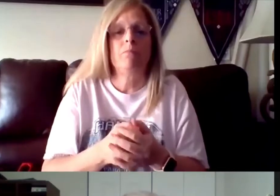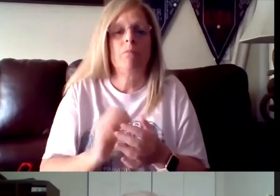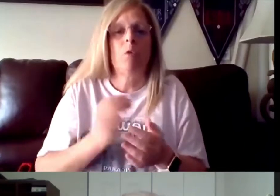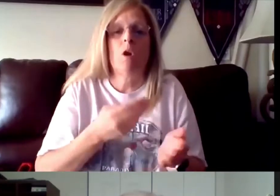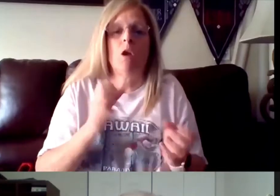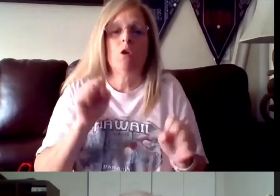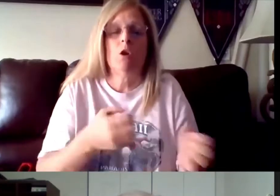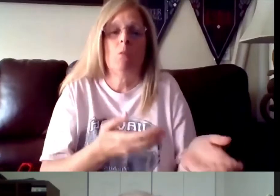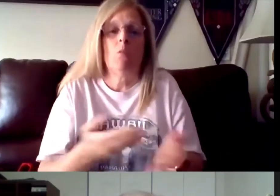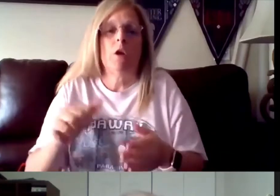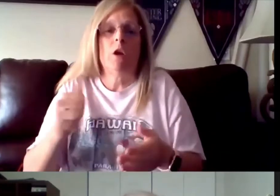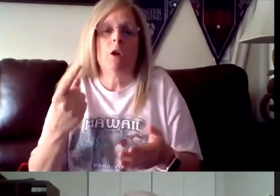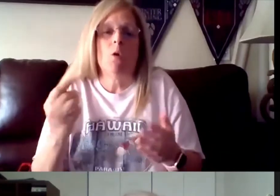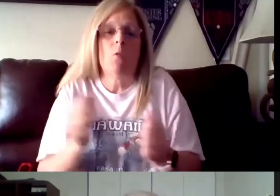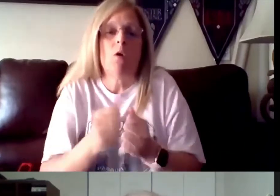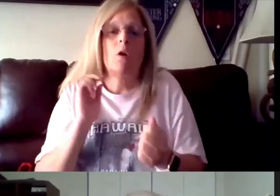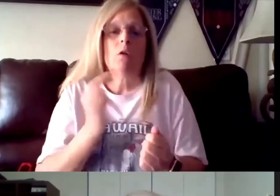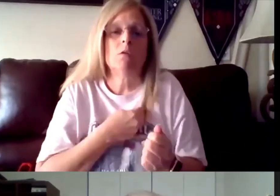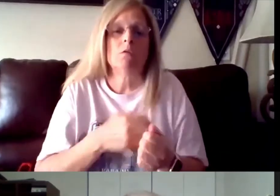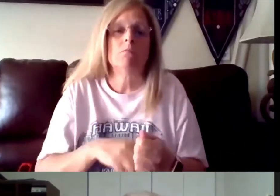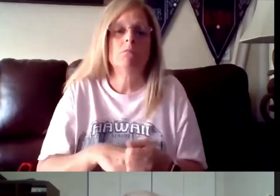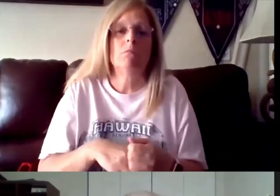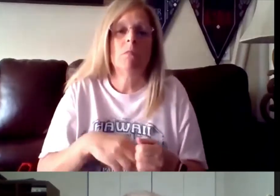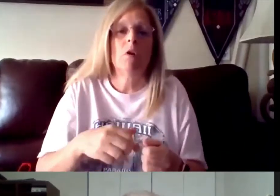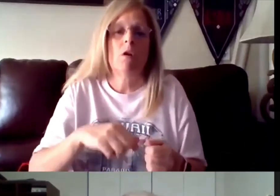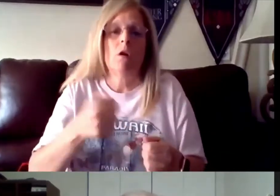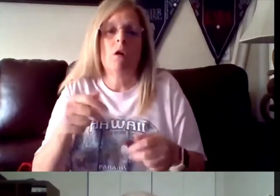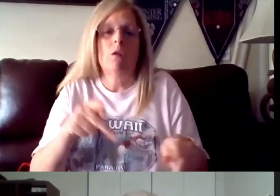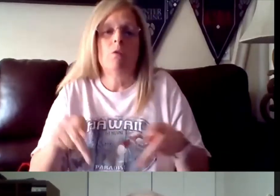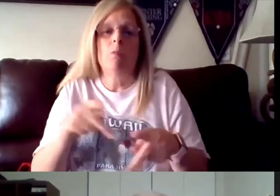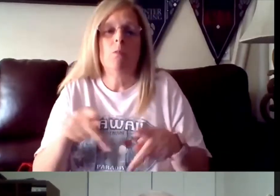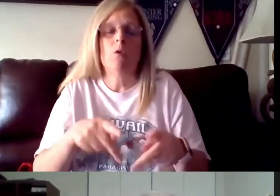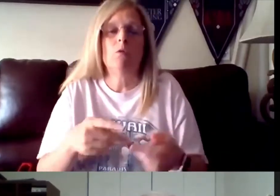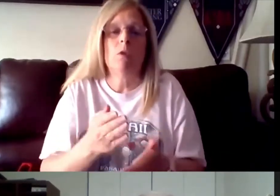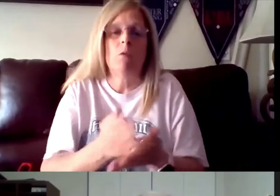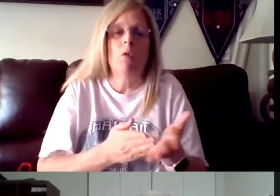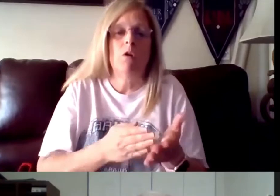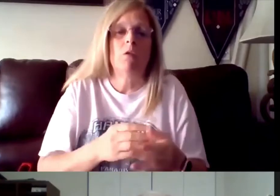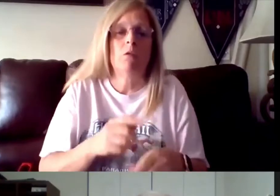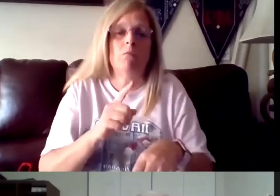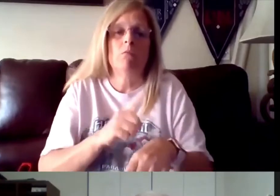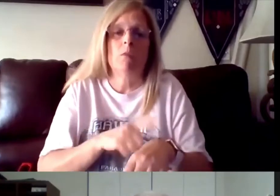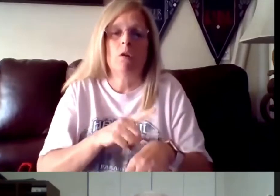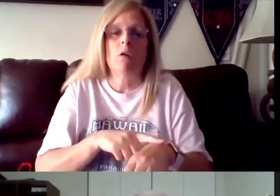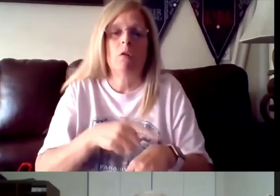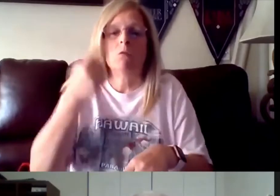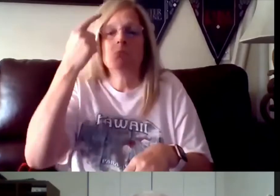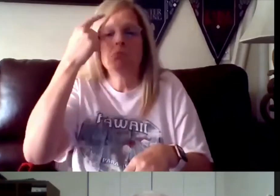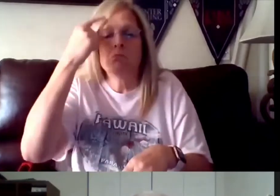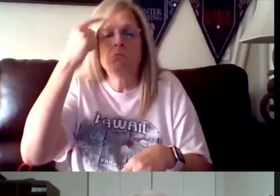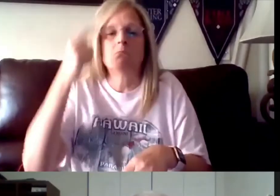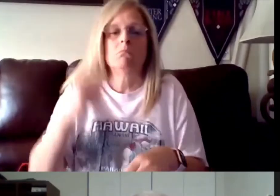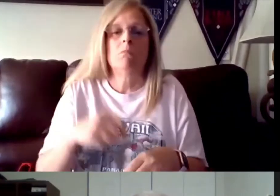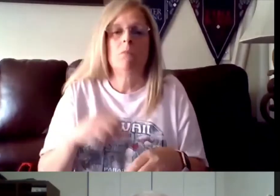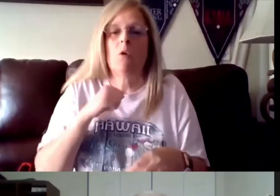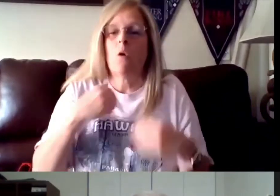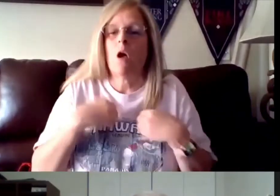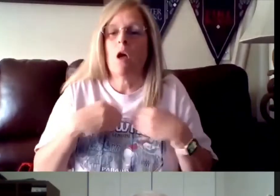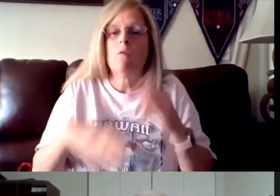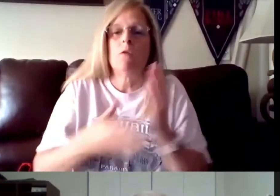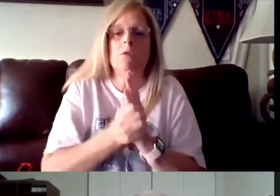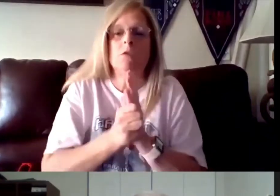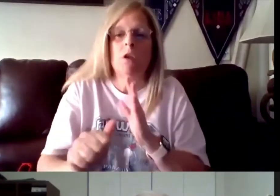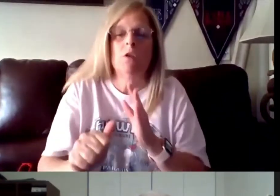us. Why? Because there's other people in that part of their time online where they don't have the skills, they don't have